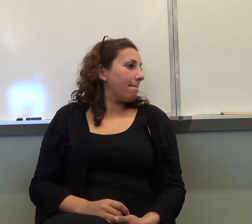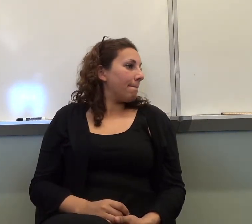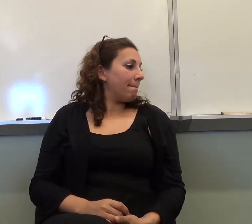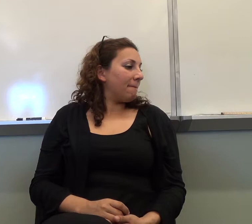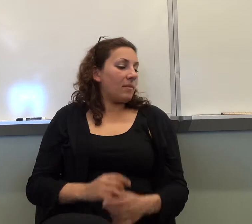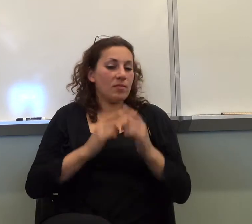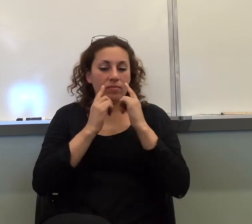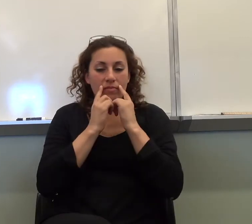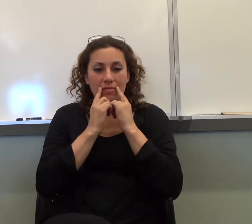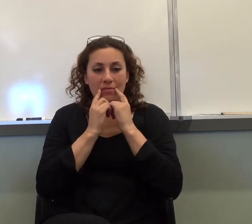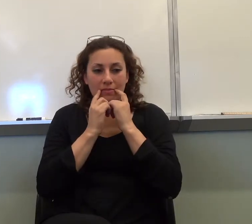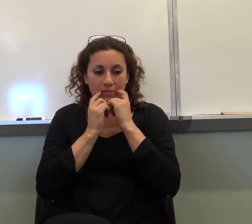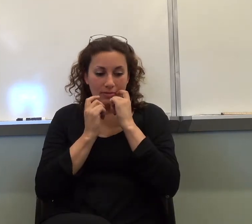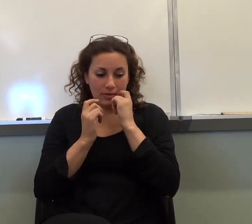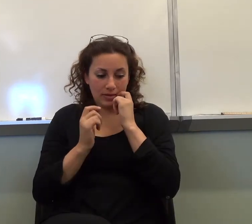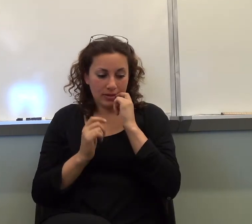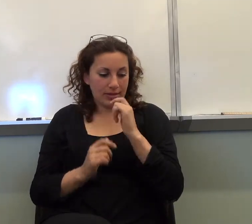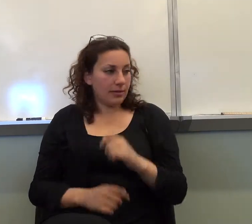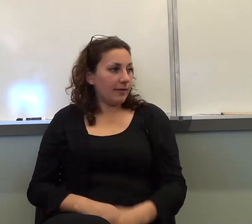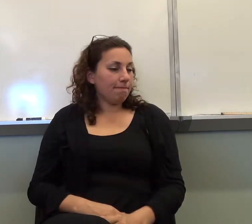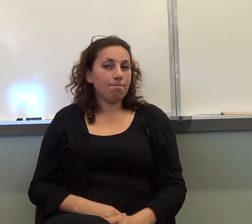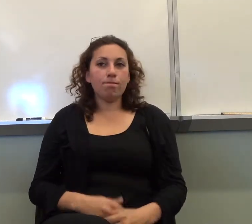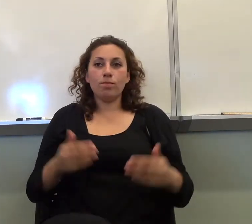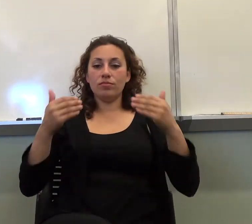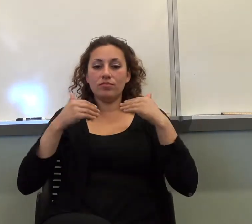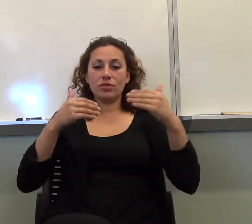Well, let's go on. We're going to continue with psi numbers now.